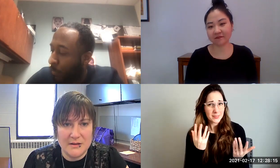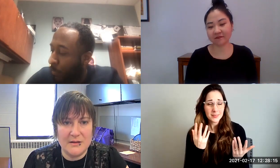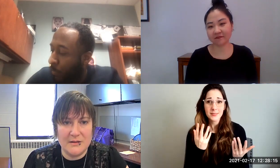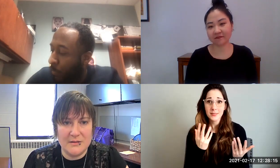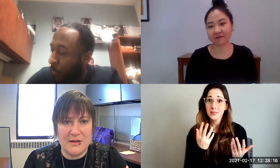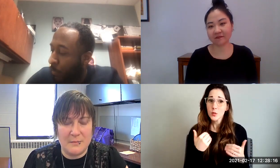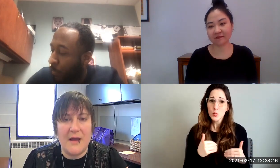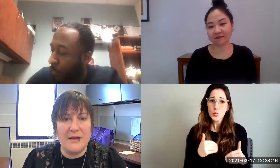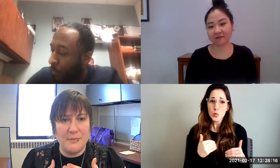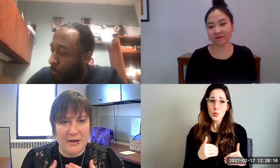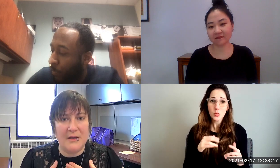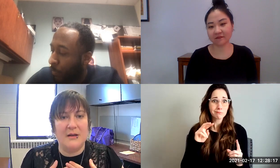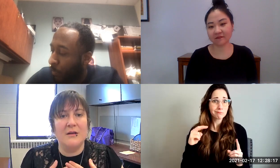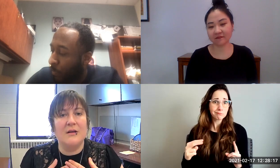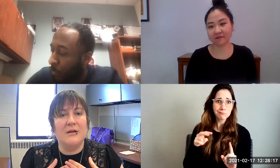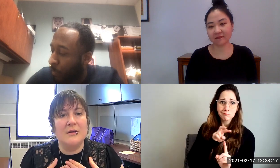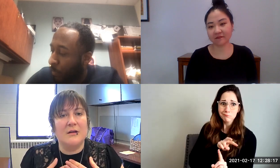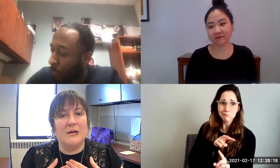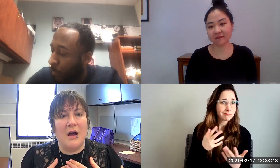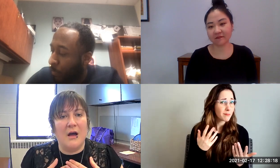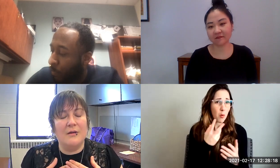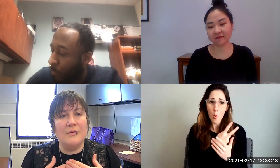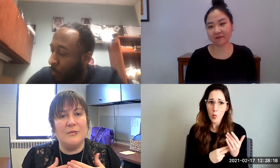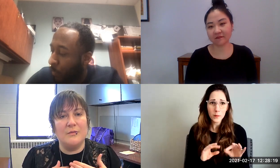absolutely, in my opinion,